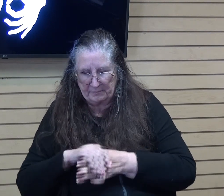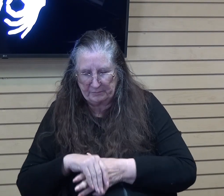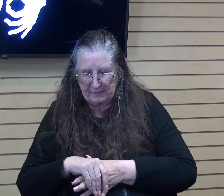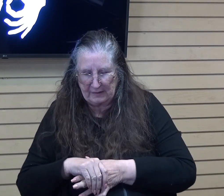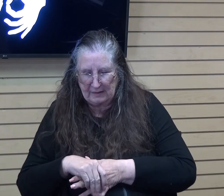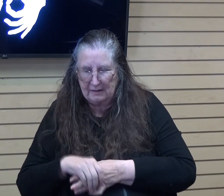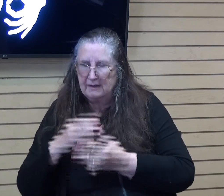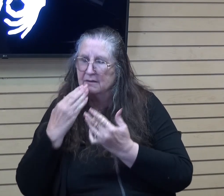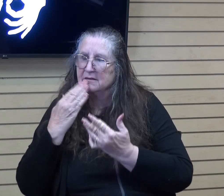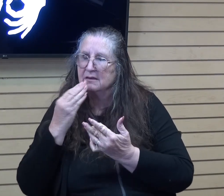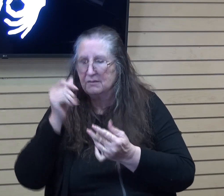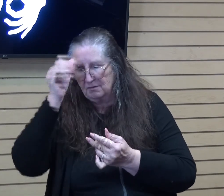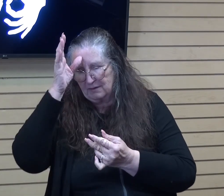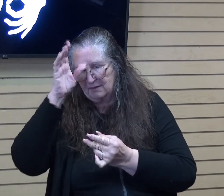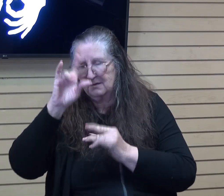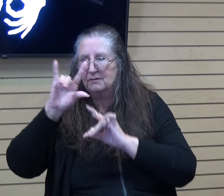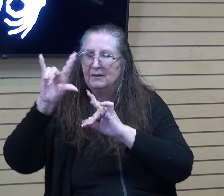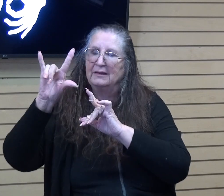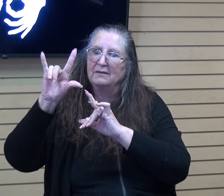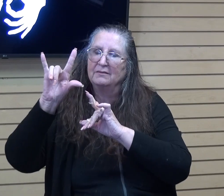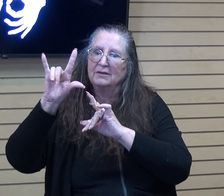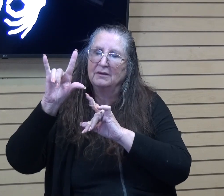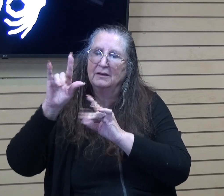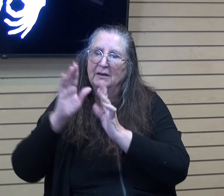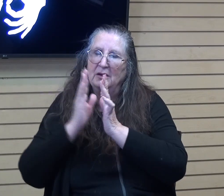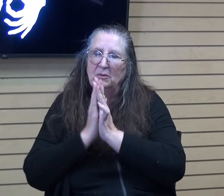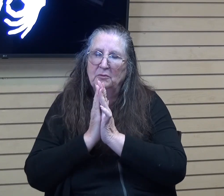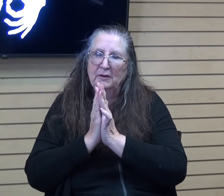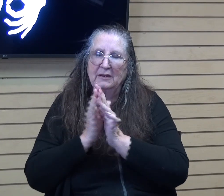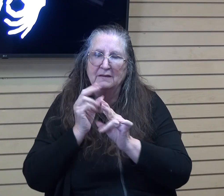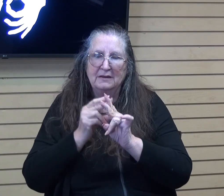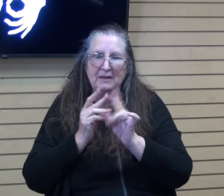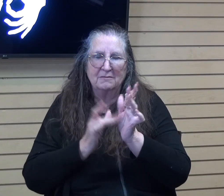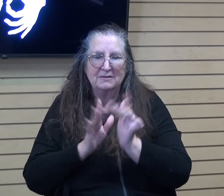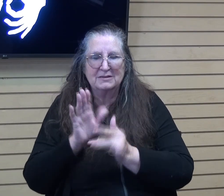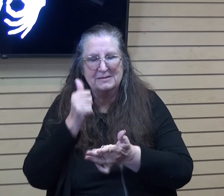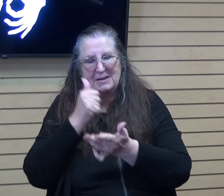you, Father. We love you, and we pray this in Jesus' name. Amen.